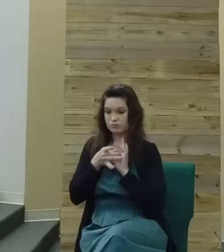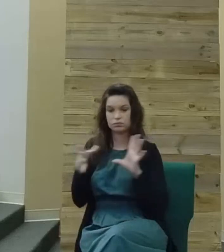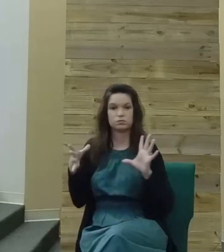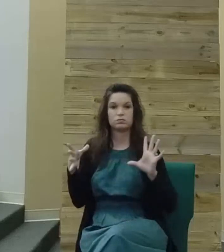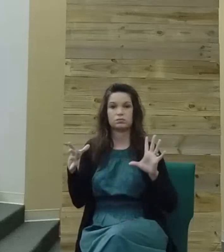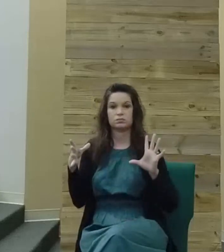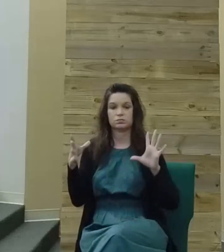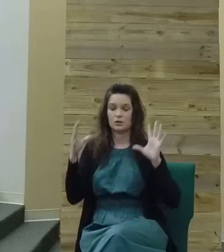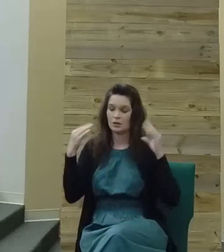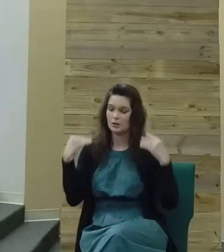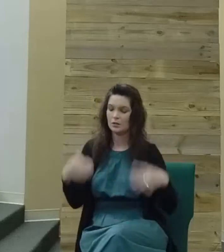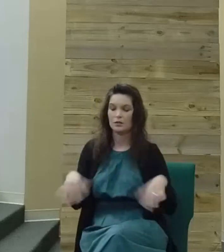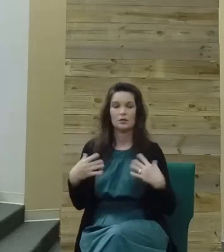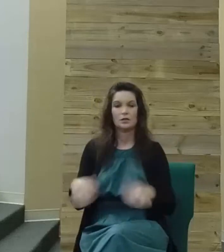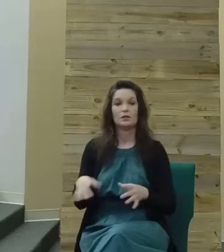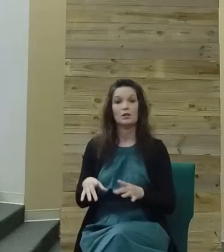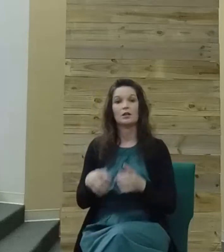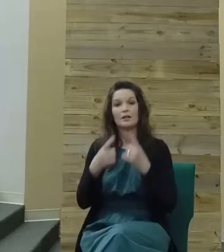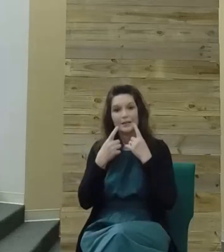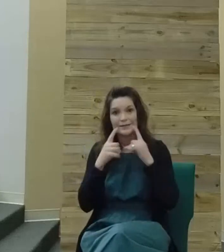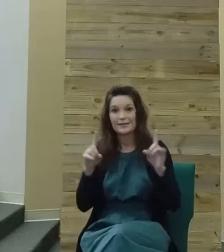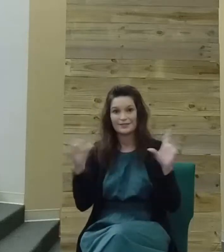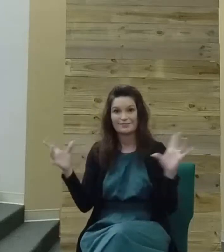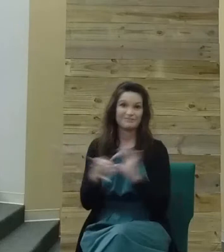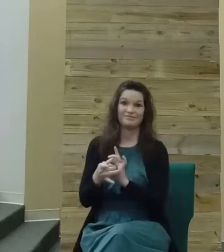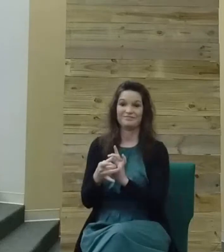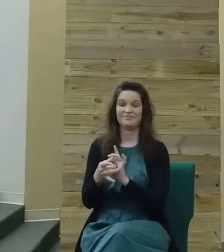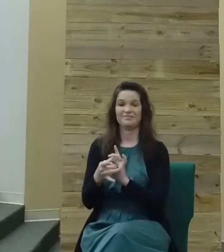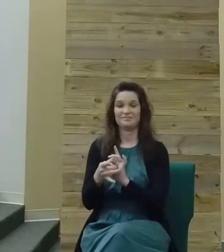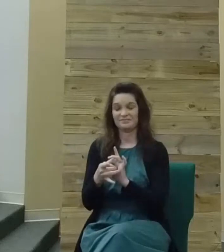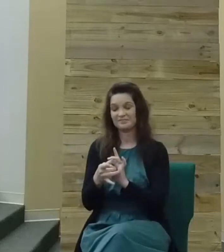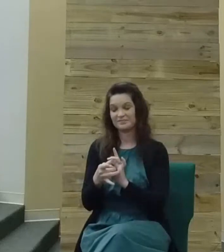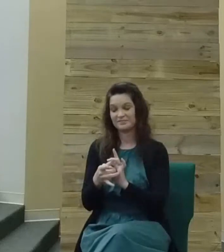hopelessly broken until it wasn't.